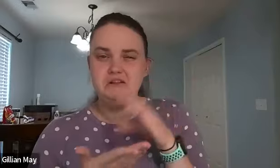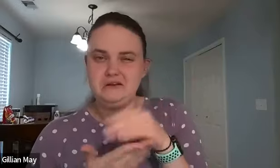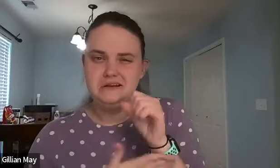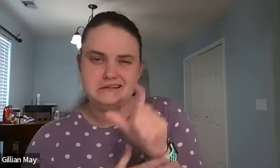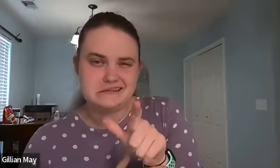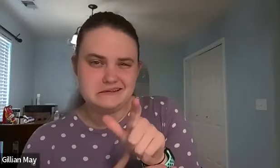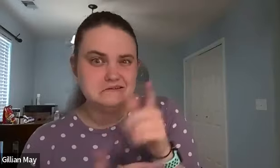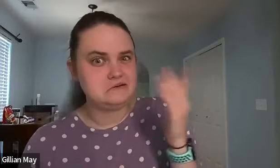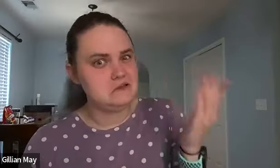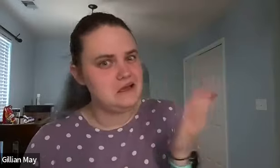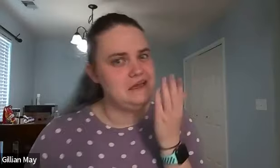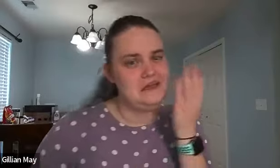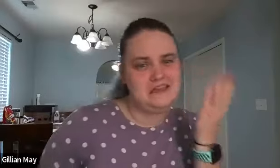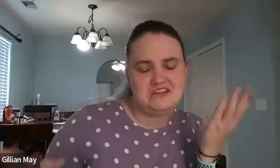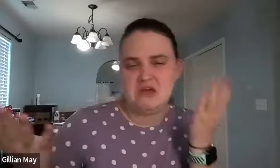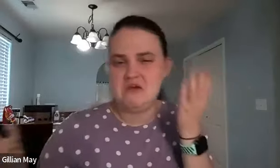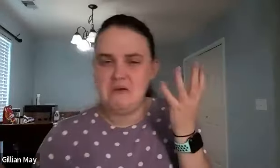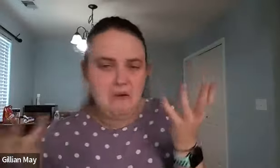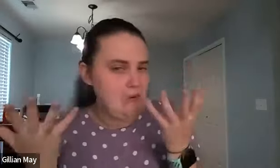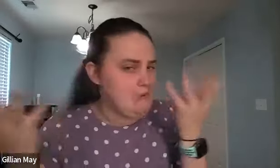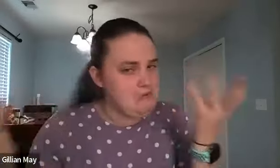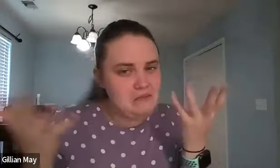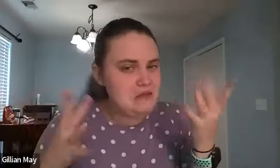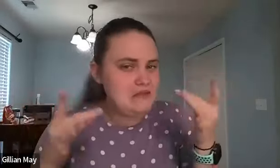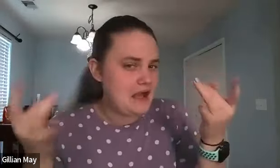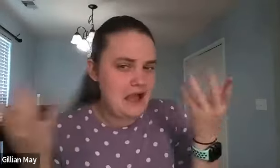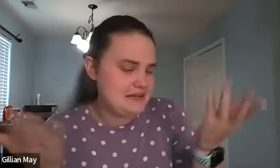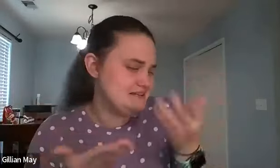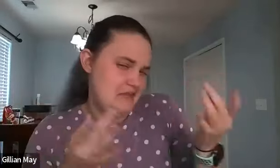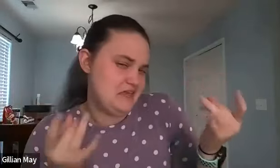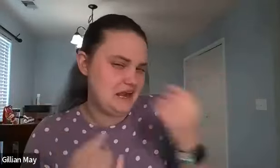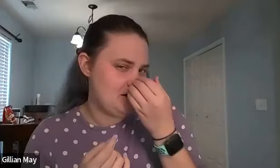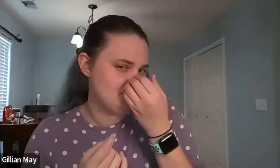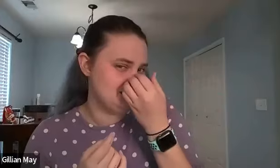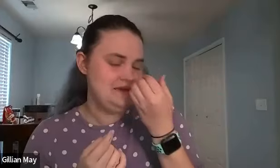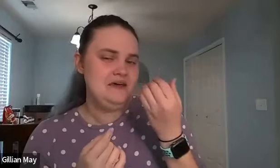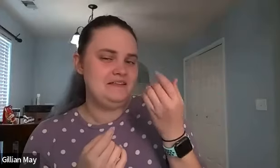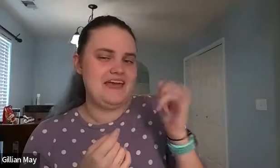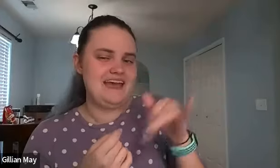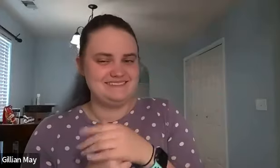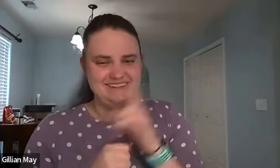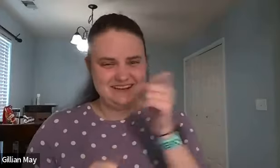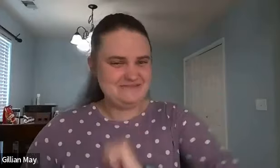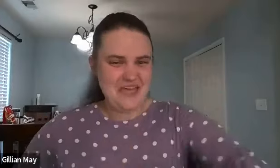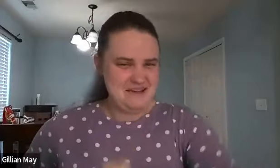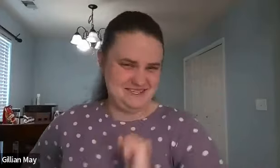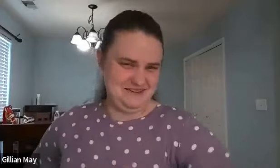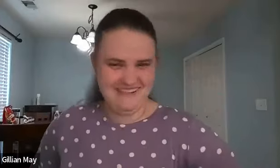learn ASL, so like, maybe that kind of, I think it helps, and that. So I'm so